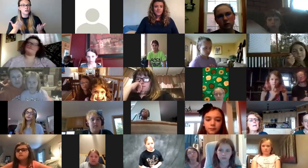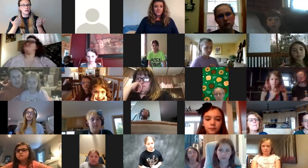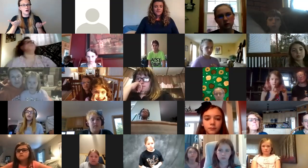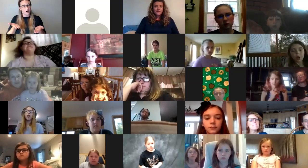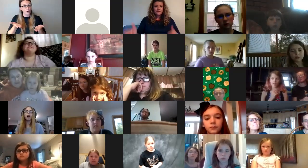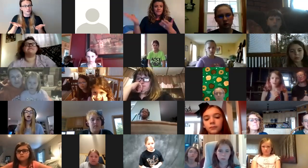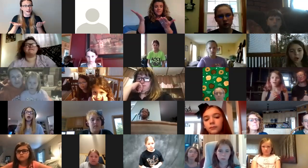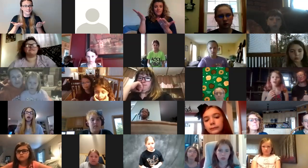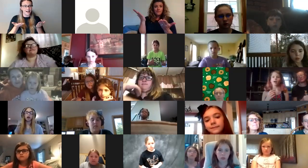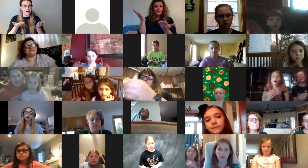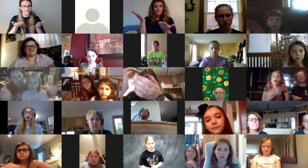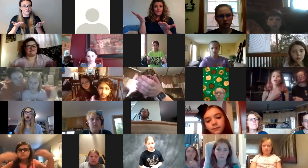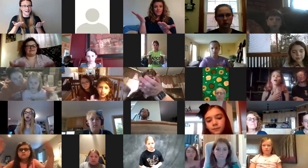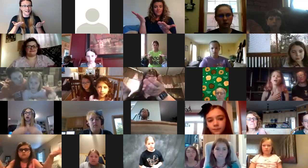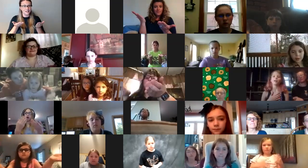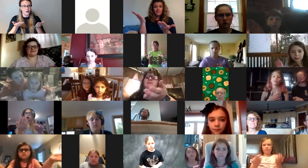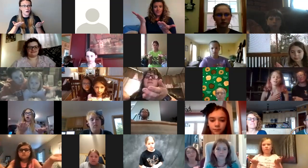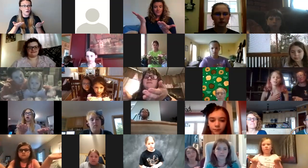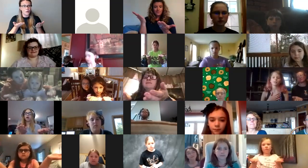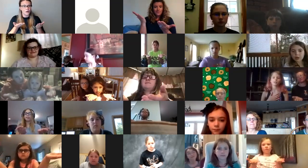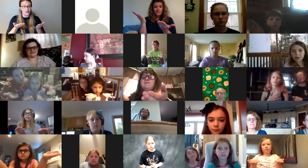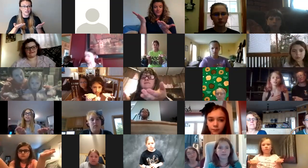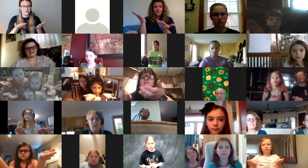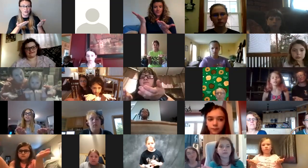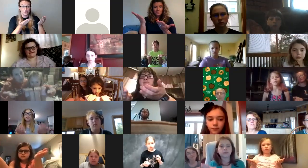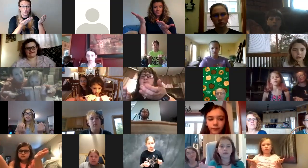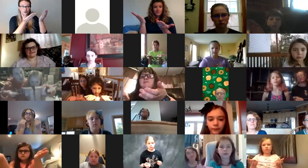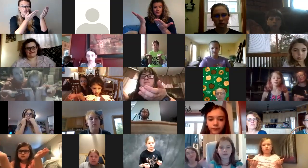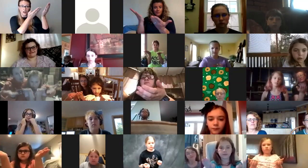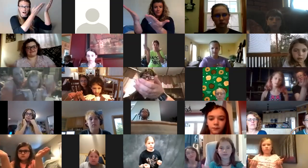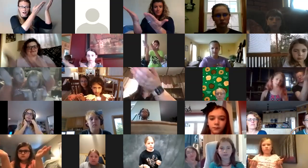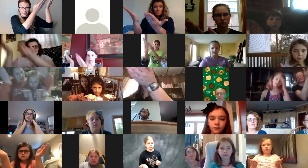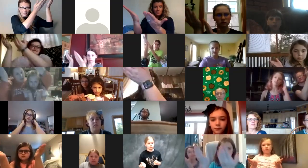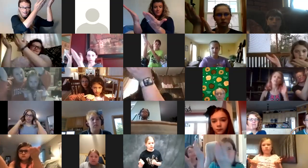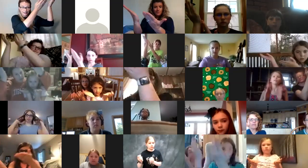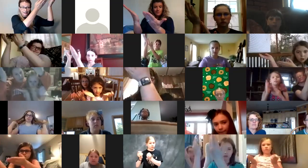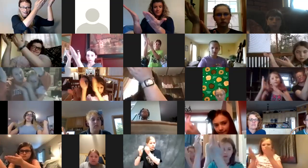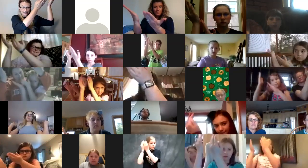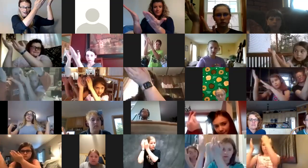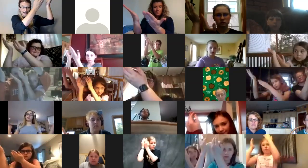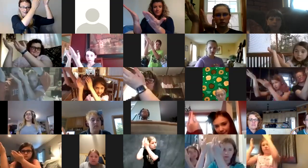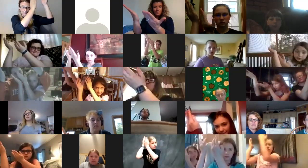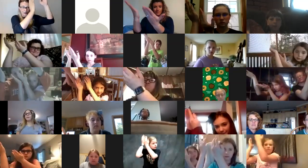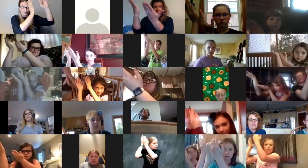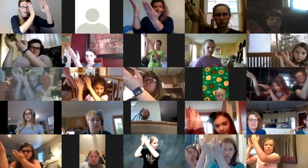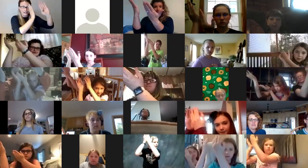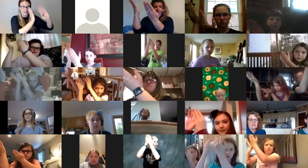going to hold your hands out, right? We're going to serve God, right? And then we're going to bring it